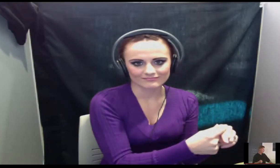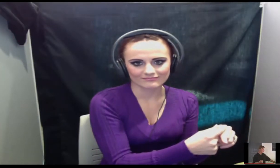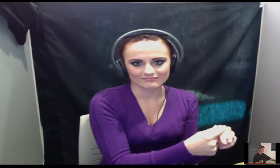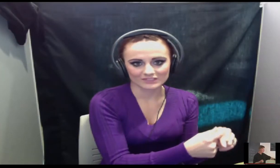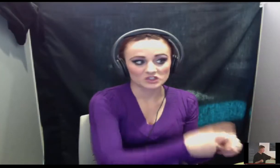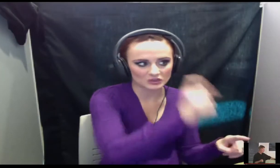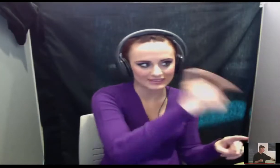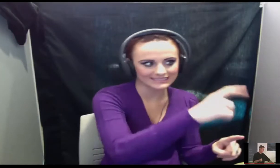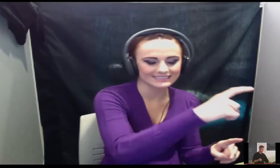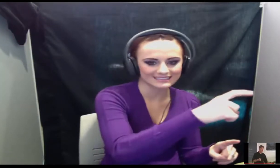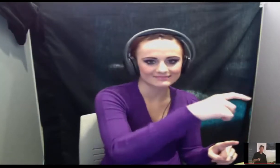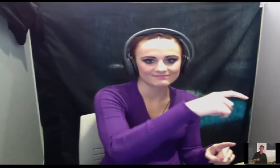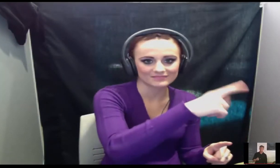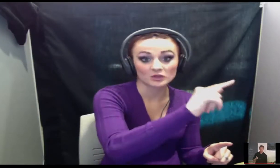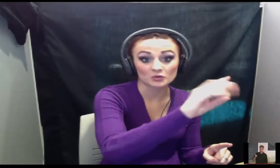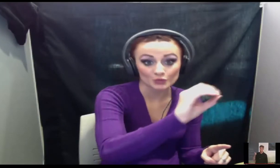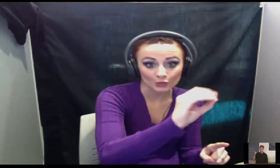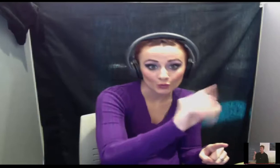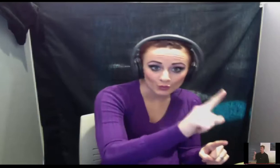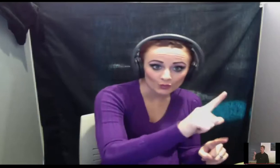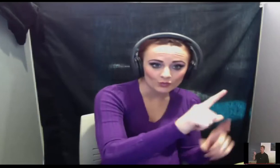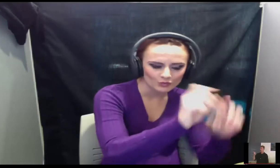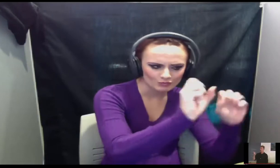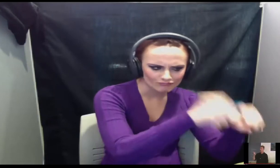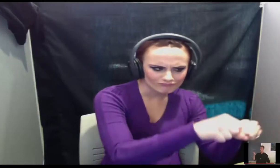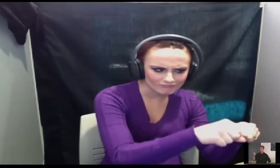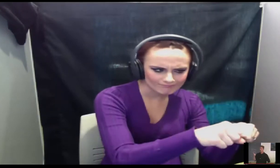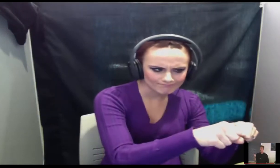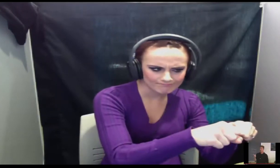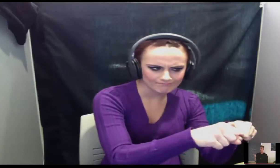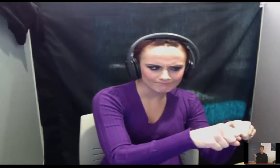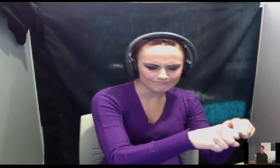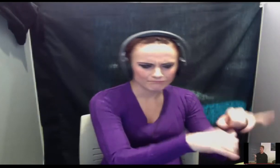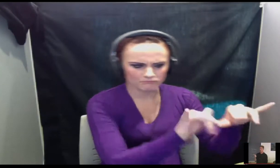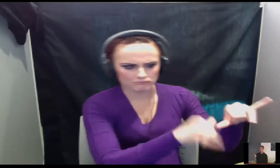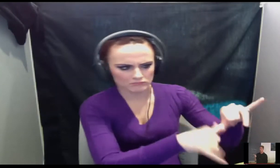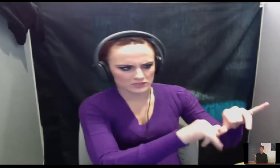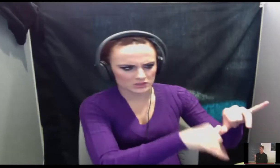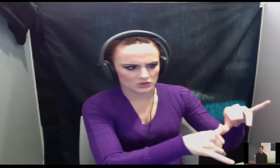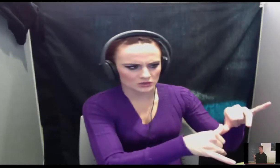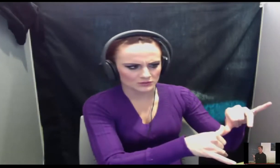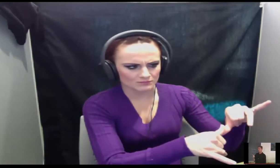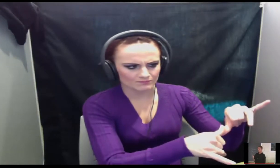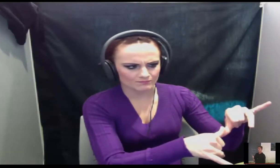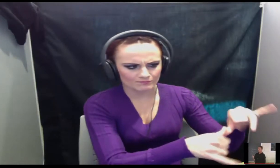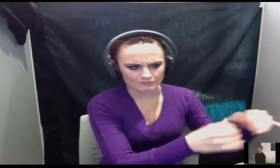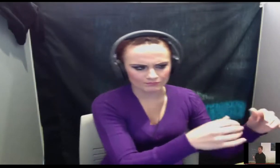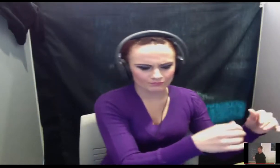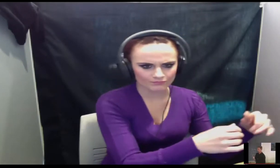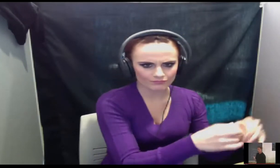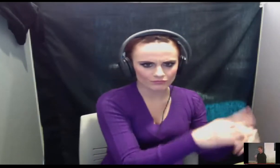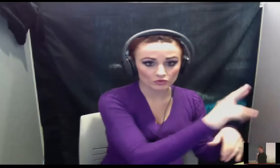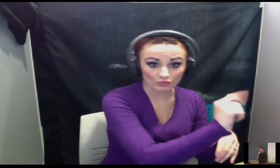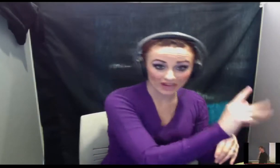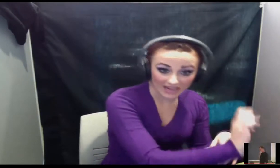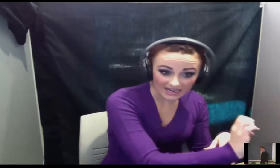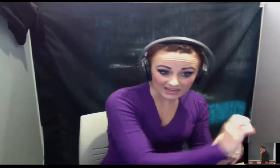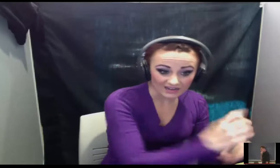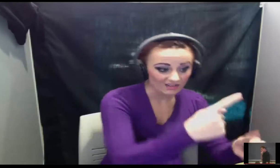have a psychrometer or something to tell what the current rate of evaporation is, what the temperature, and then what the regular temperature